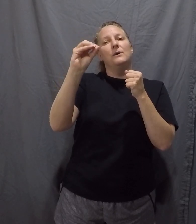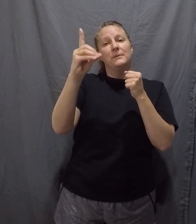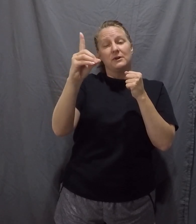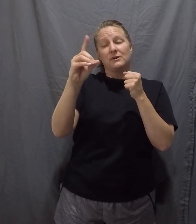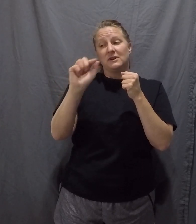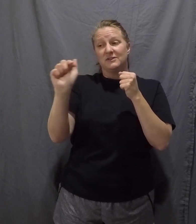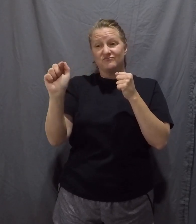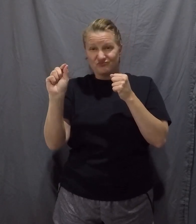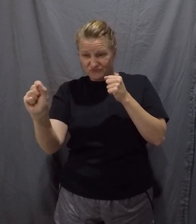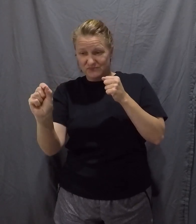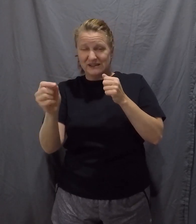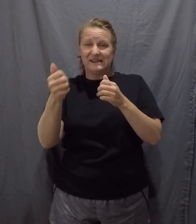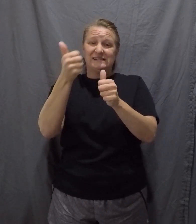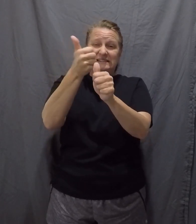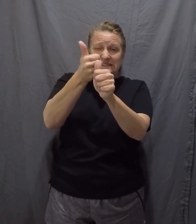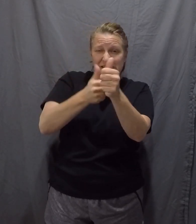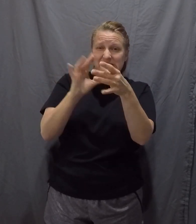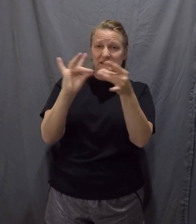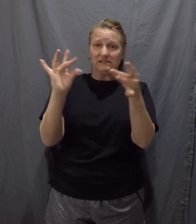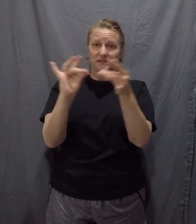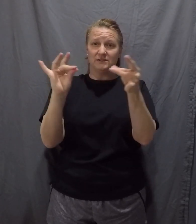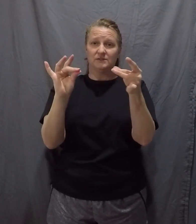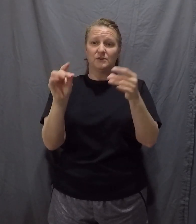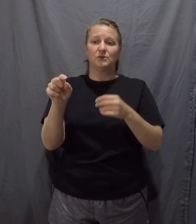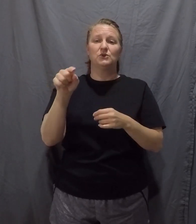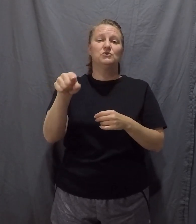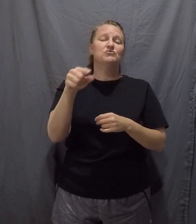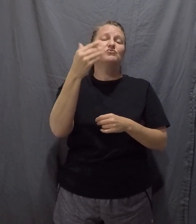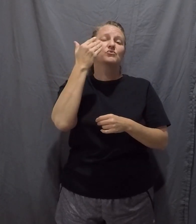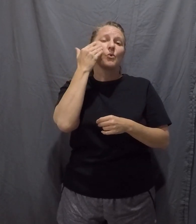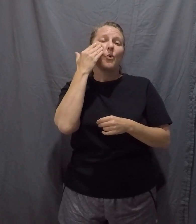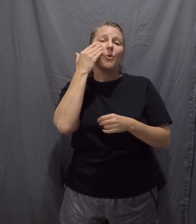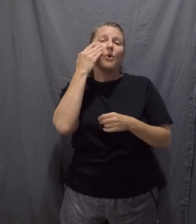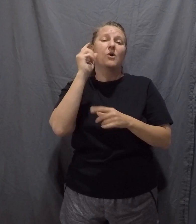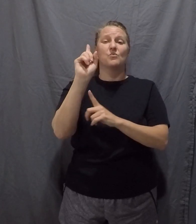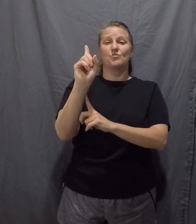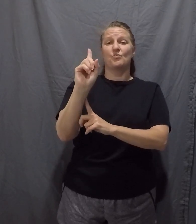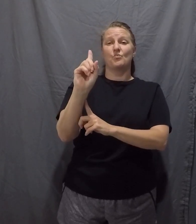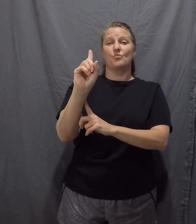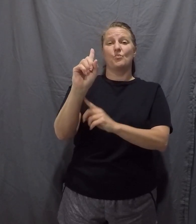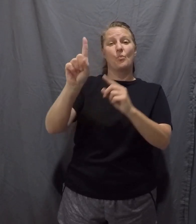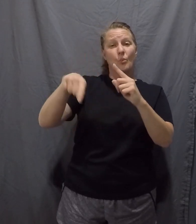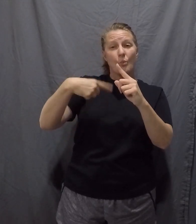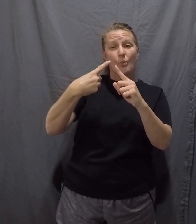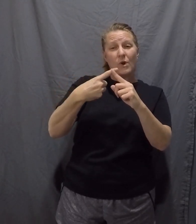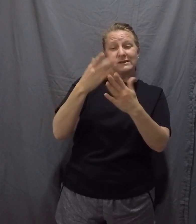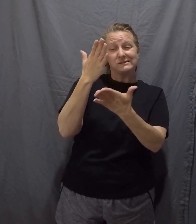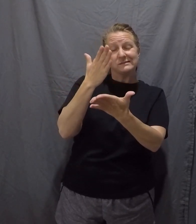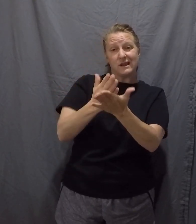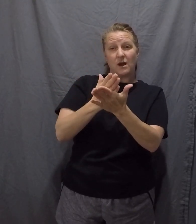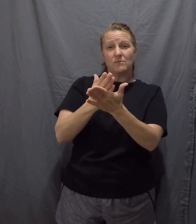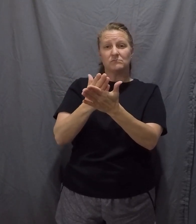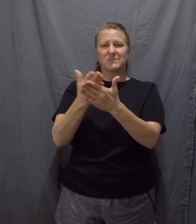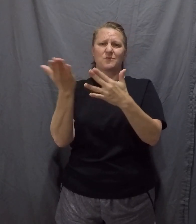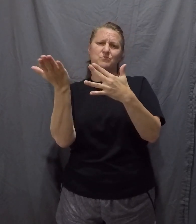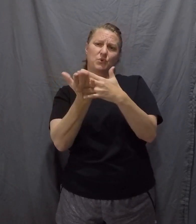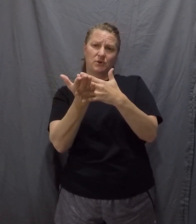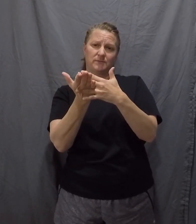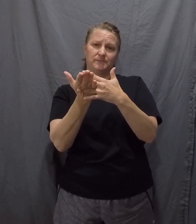paragraph knows when to stop and take a break. For example, if I did not have a period